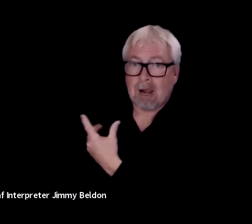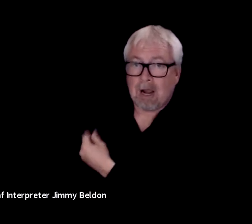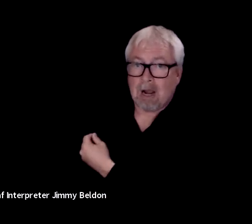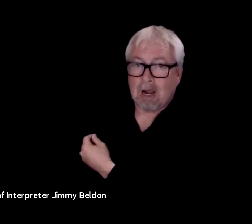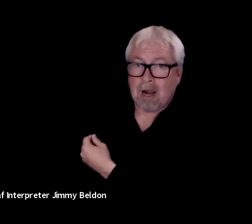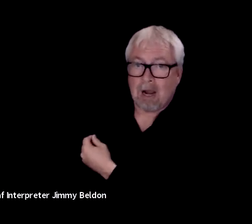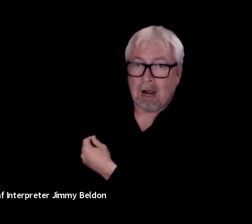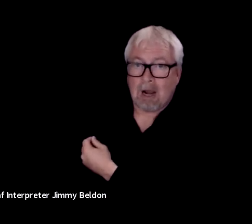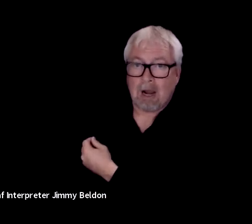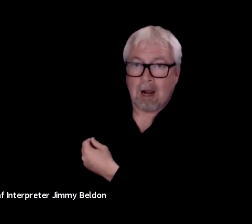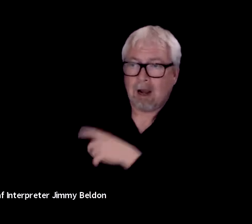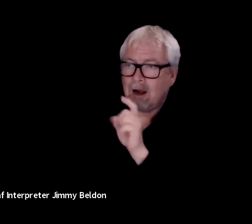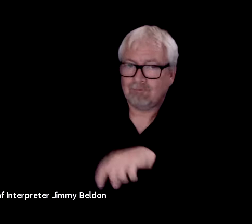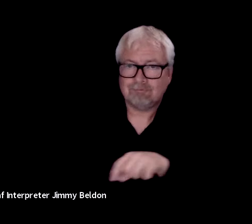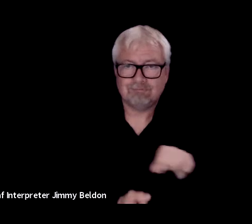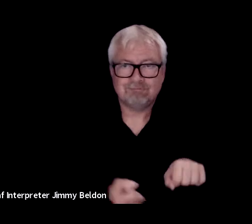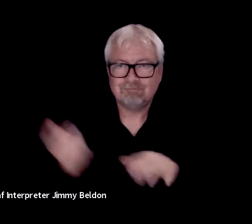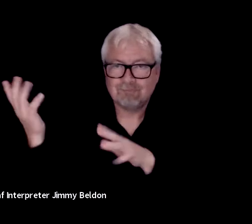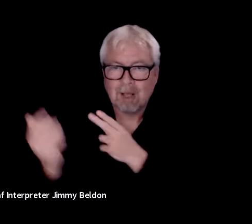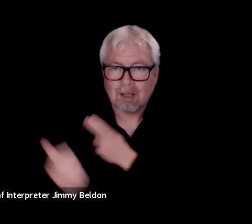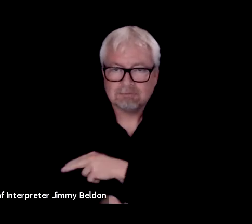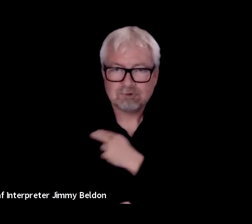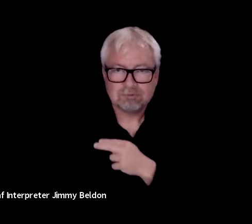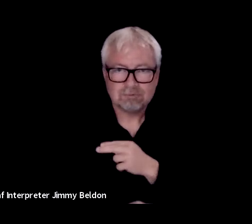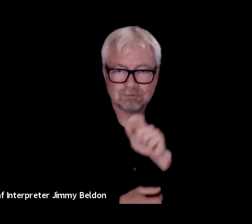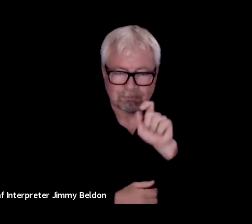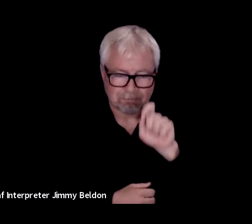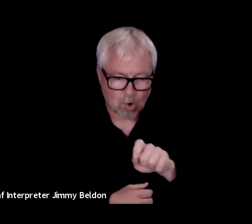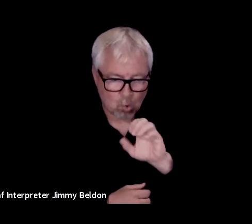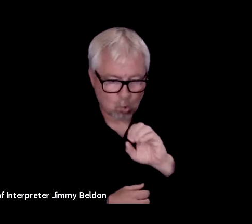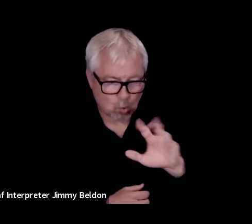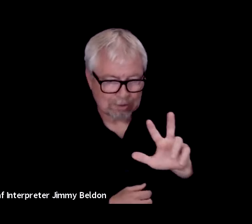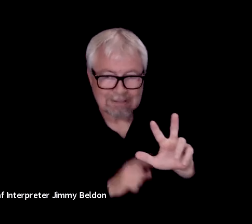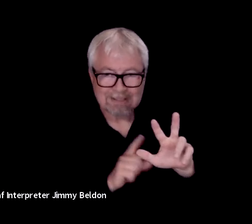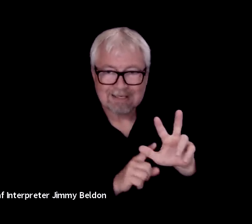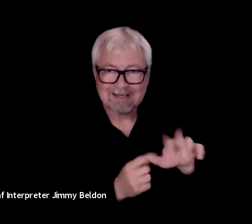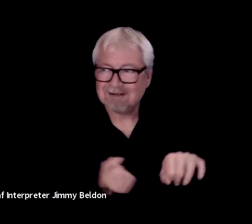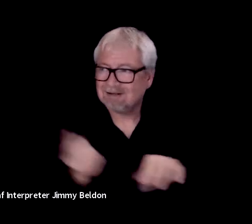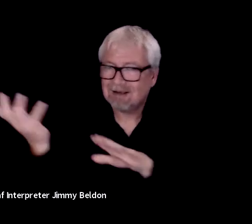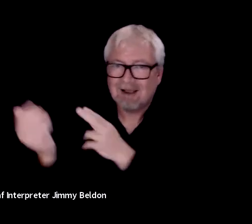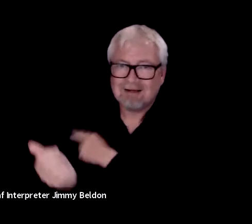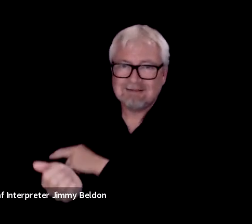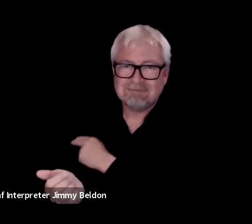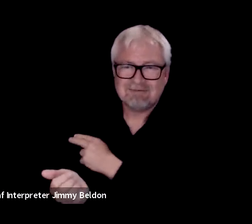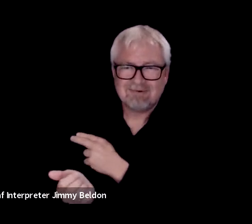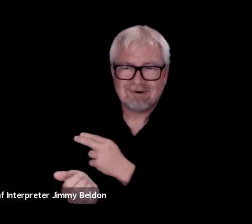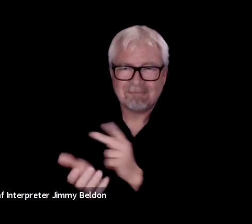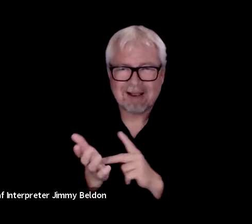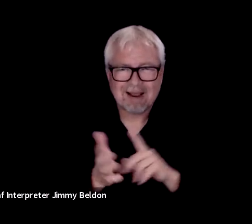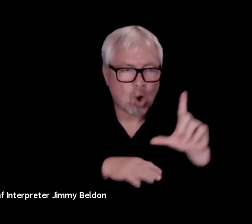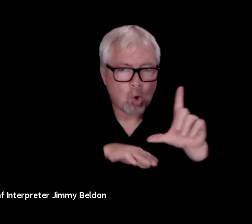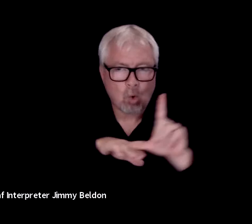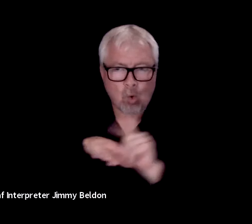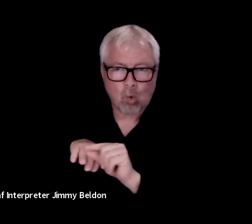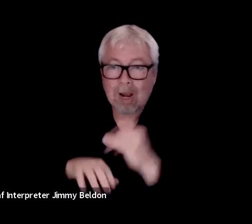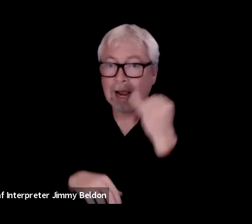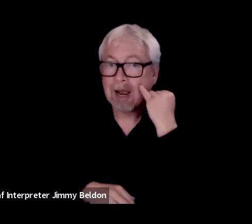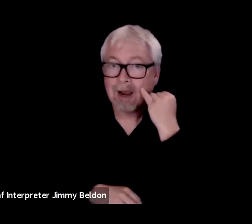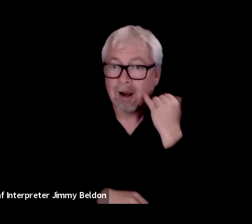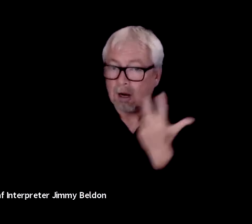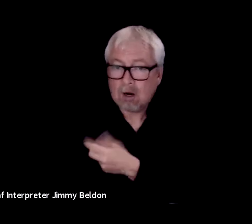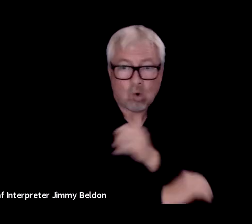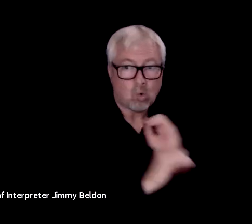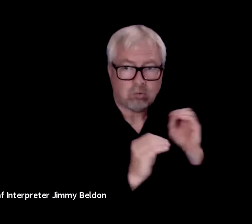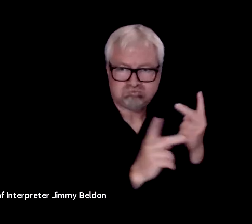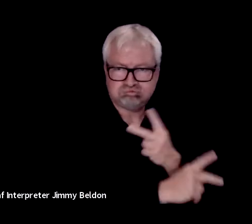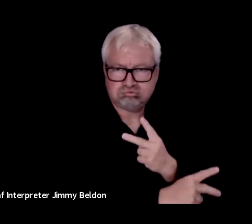0.004%. So the numbers are quite small. We participated along with